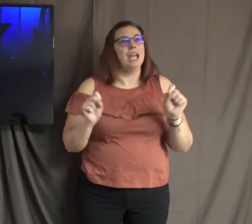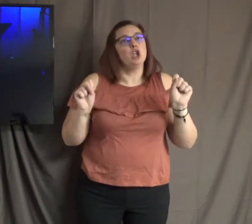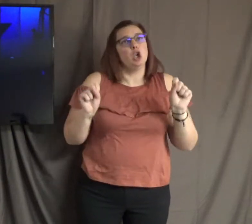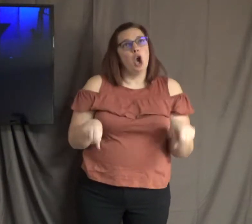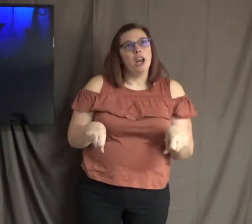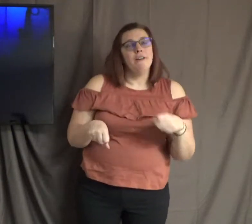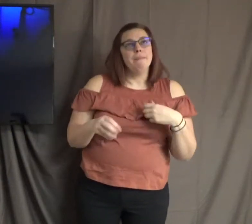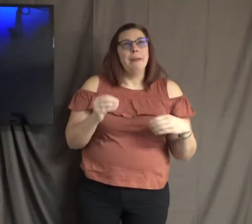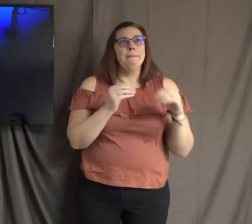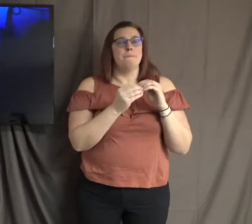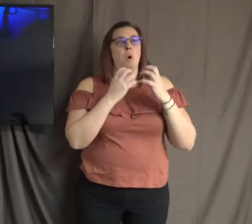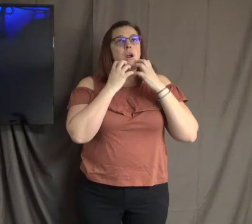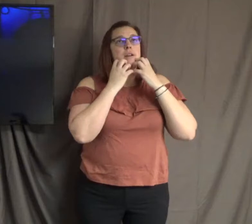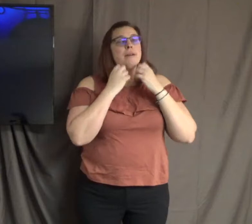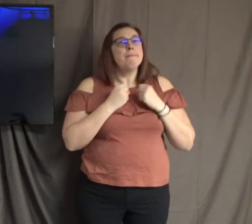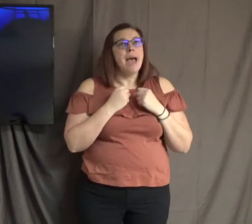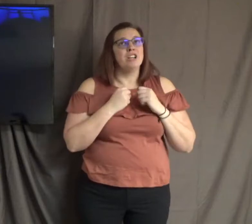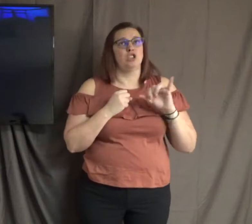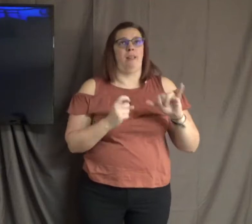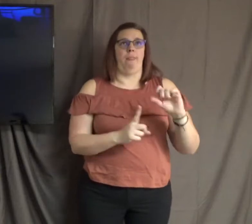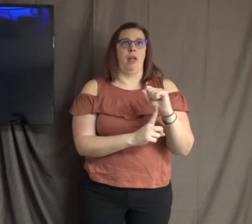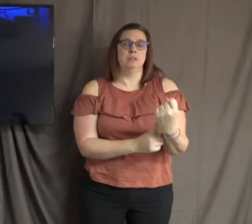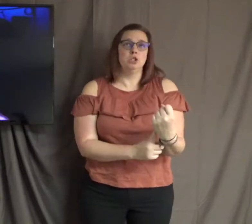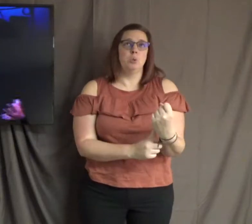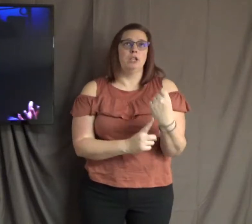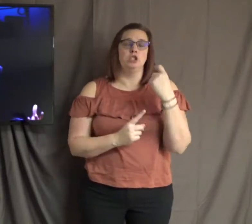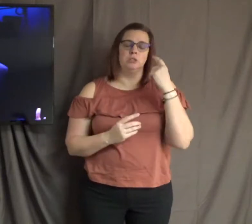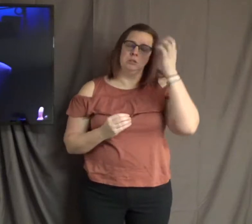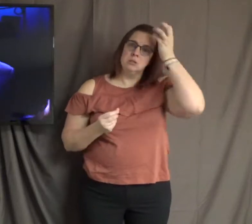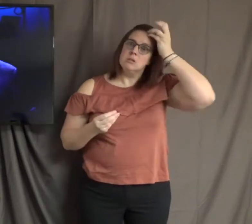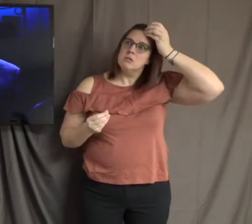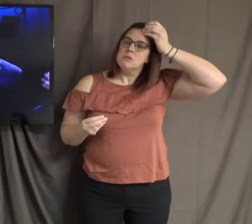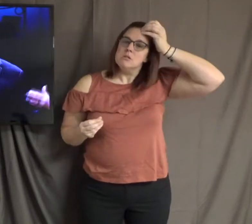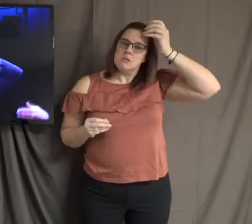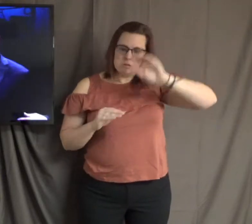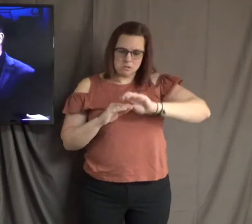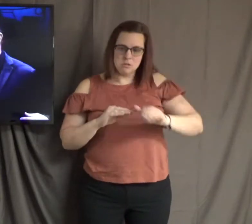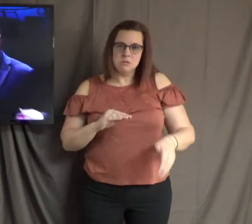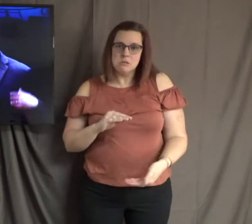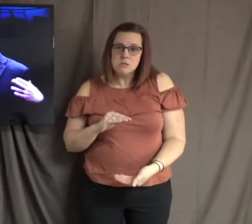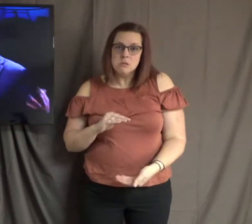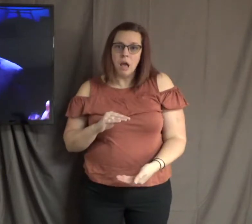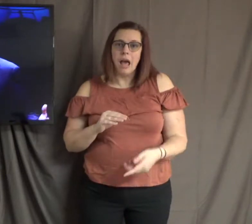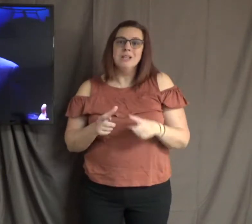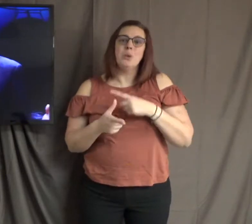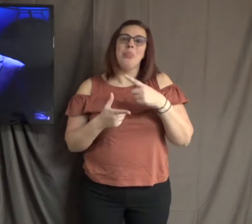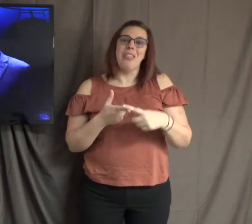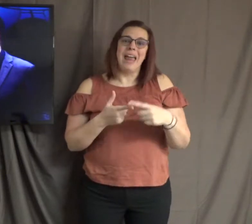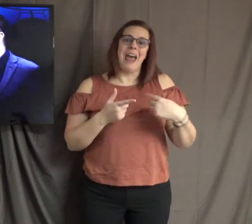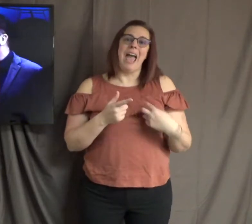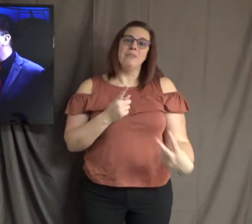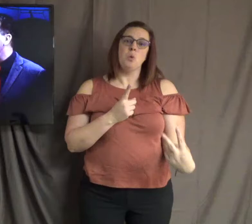more compassionate in that situation. But it's then that I have to apply that to myself. It's then